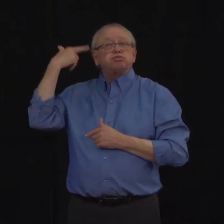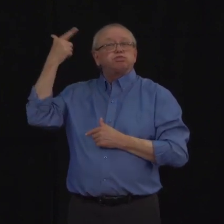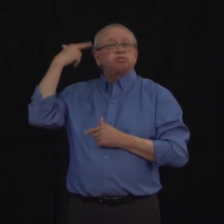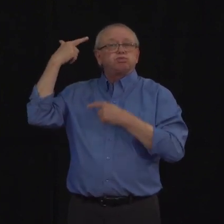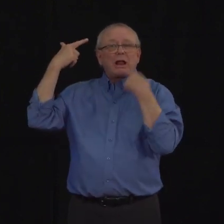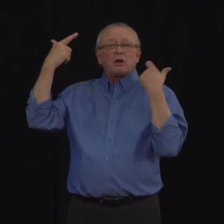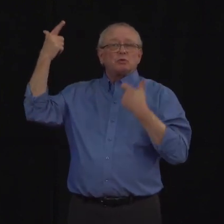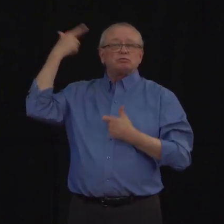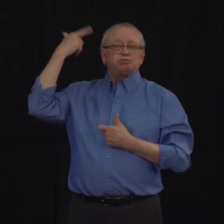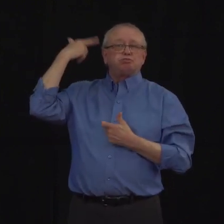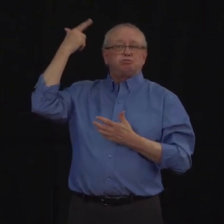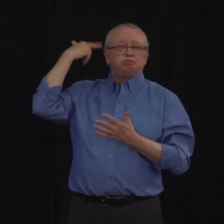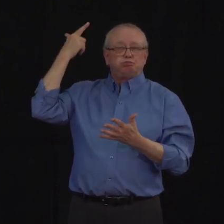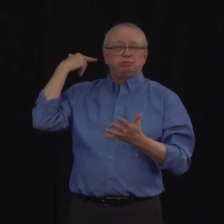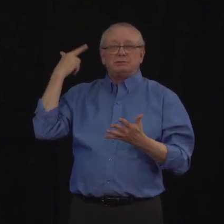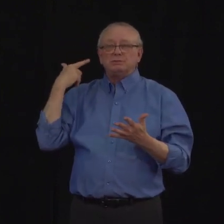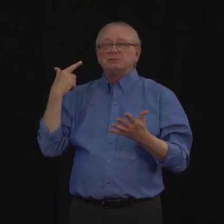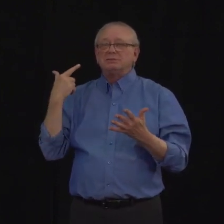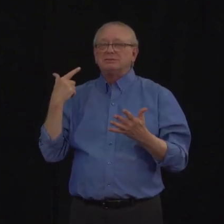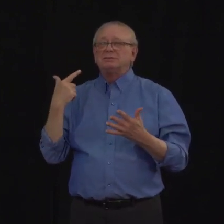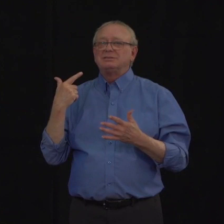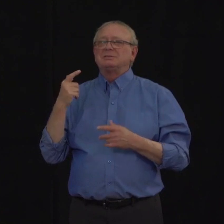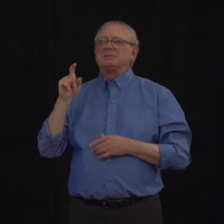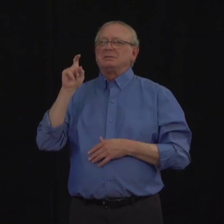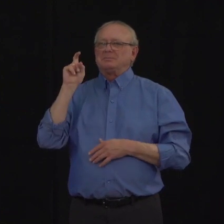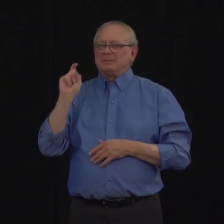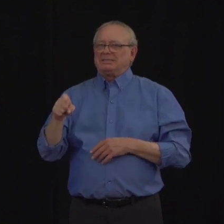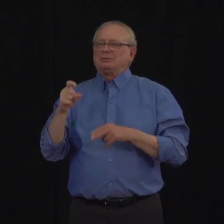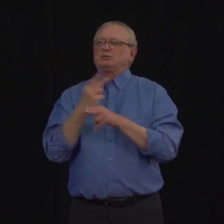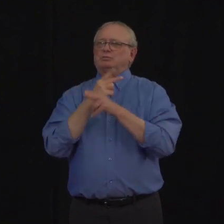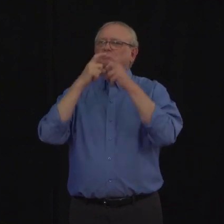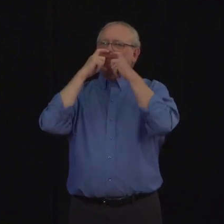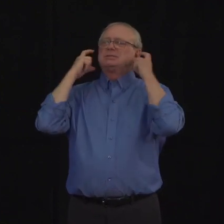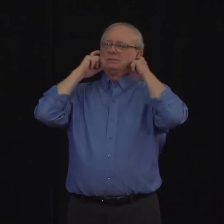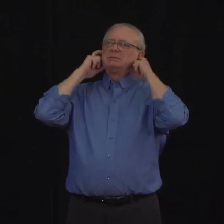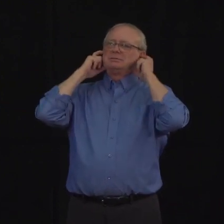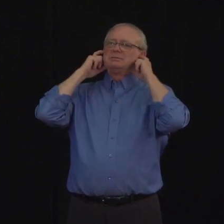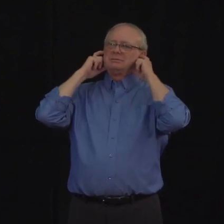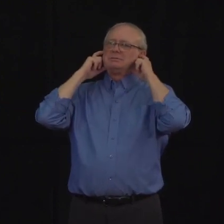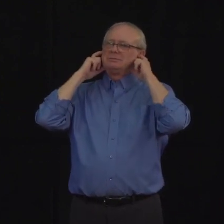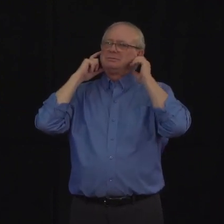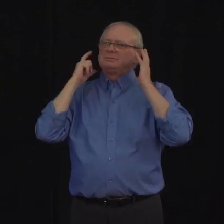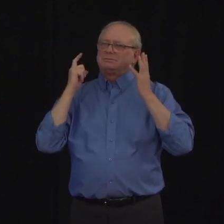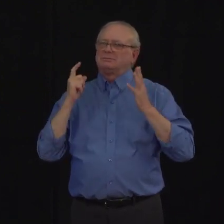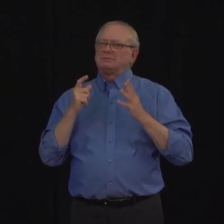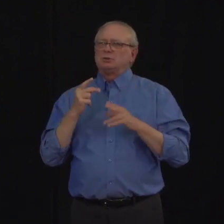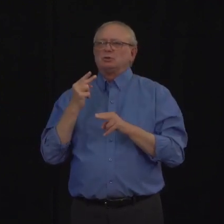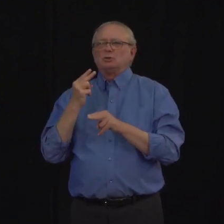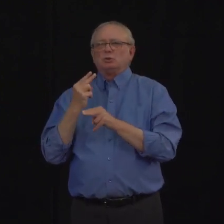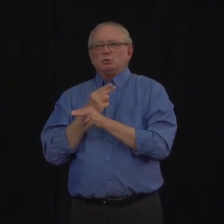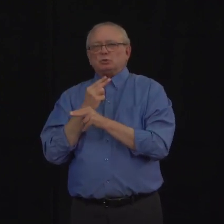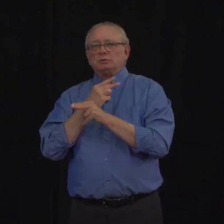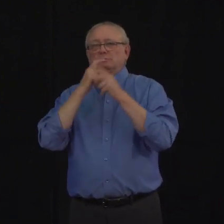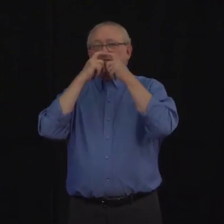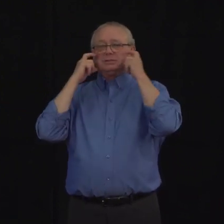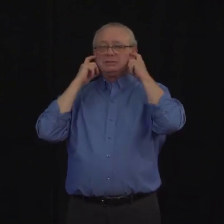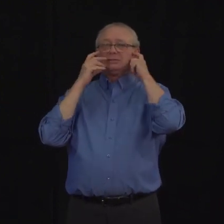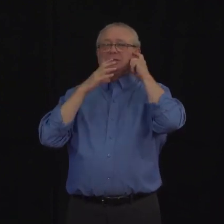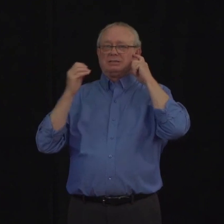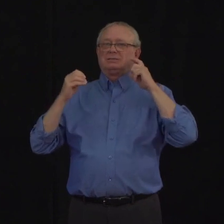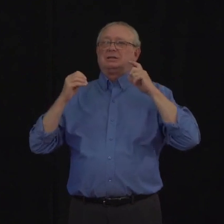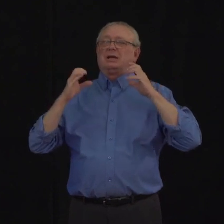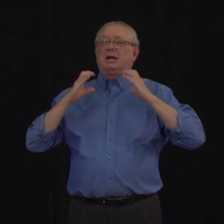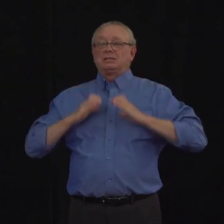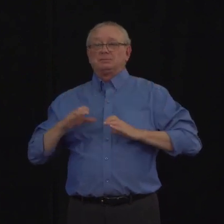hair dryer on someone's hair, that does require the PPE to be used by both the stylist and the